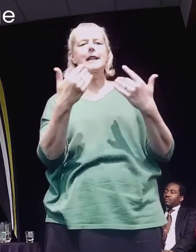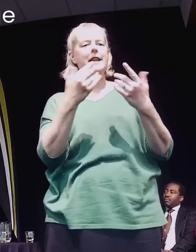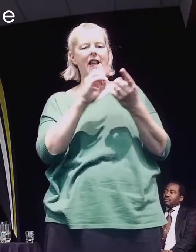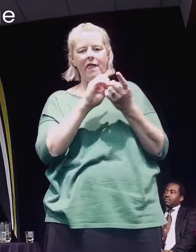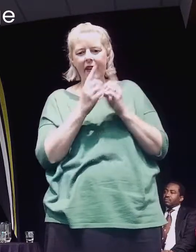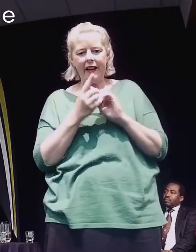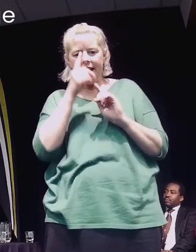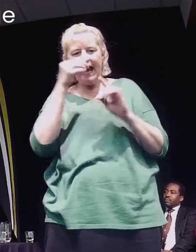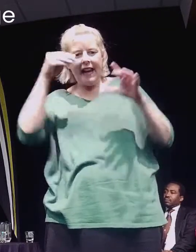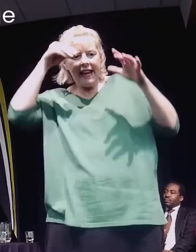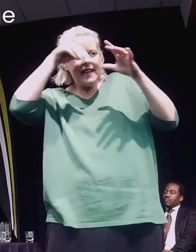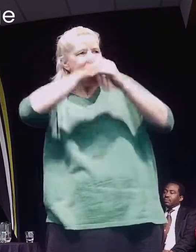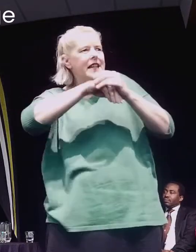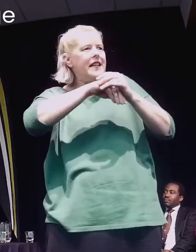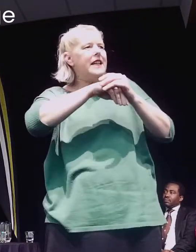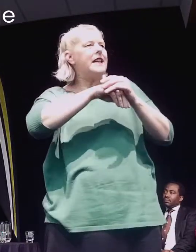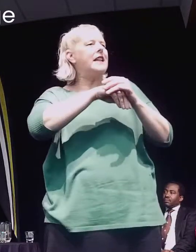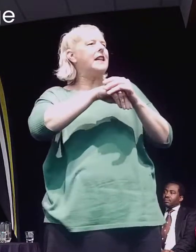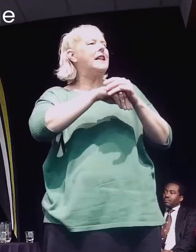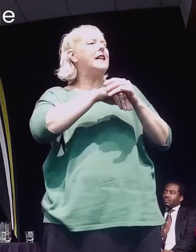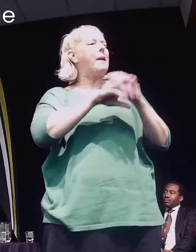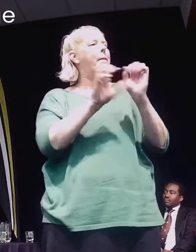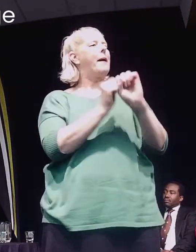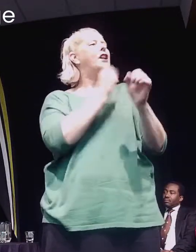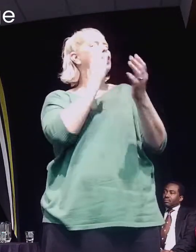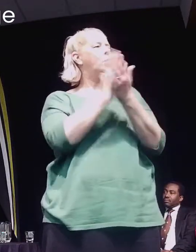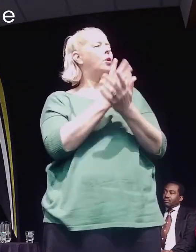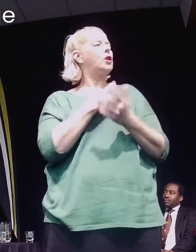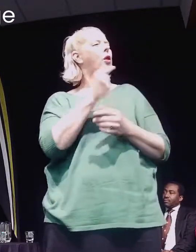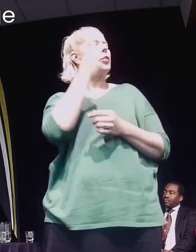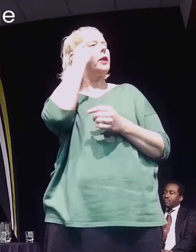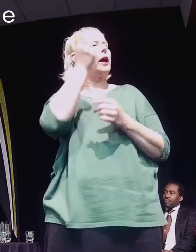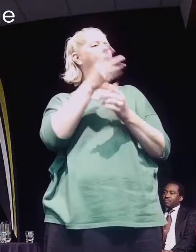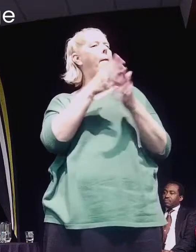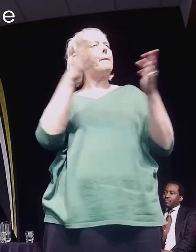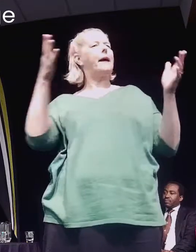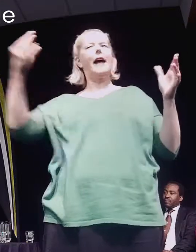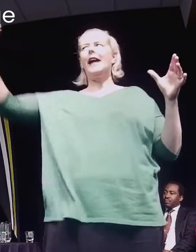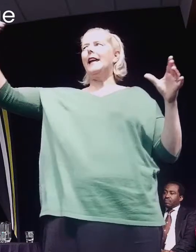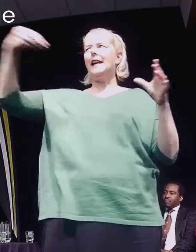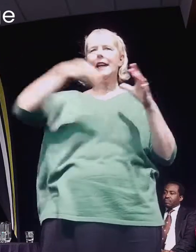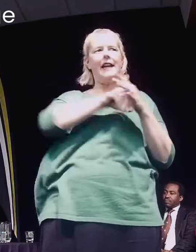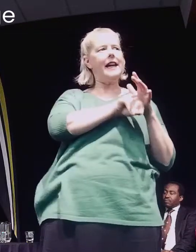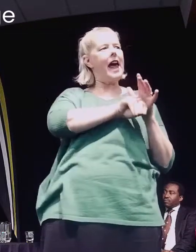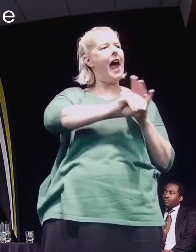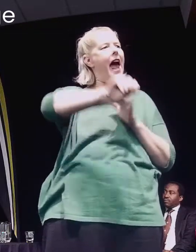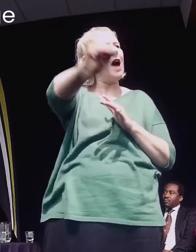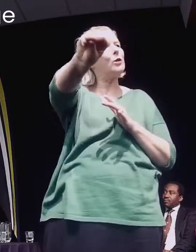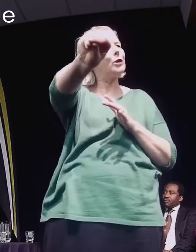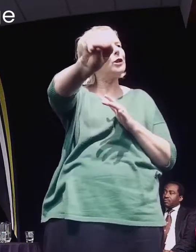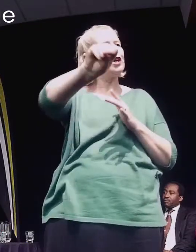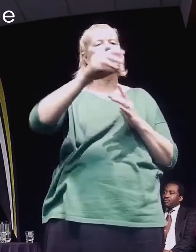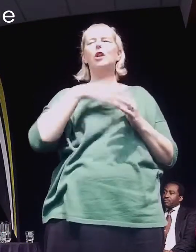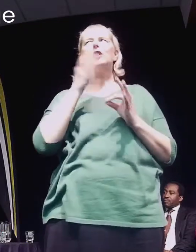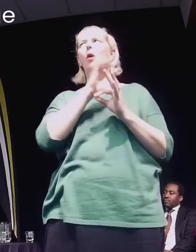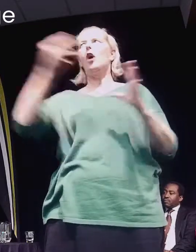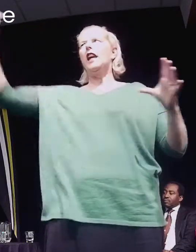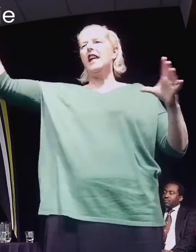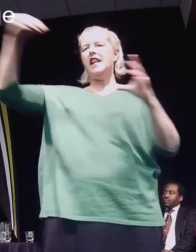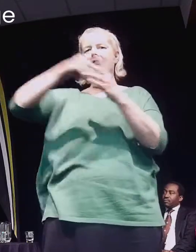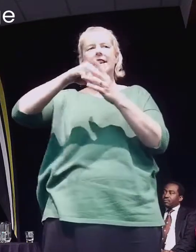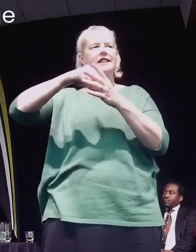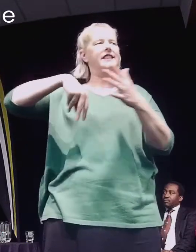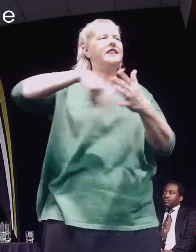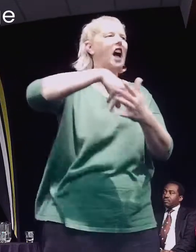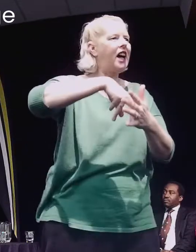sure that the inflows and outflows of it, there's no congestion. What we need is the climate change, and I agree